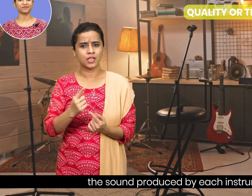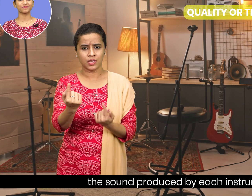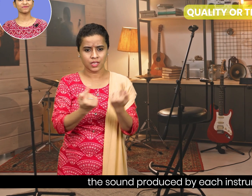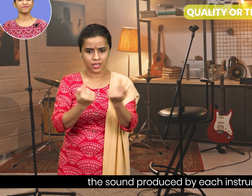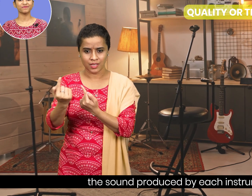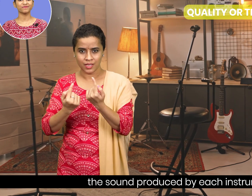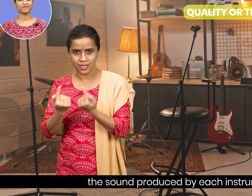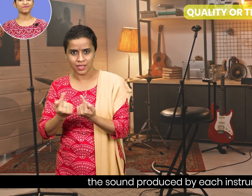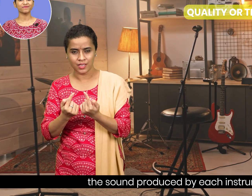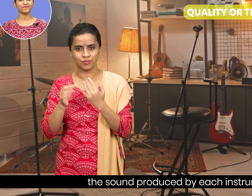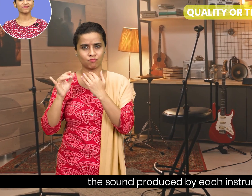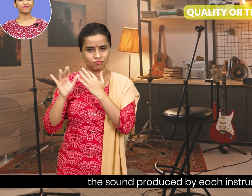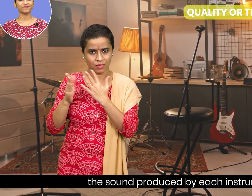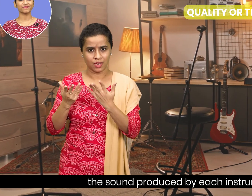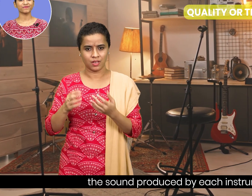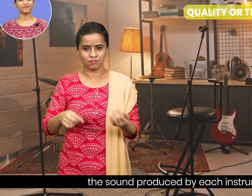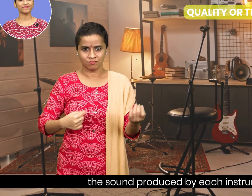instrument.